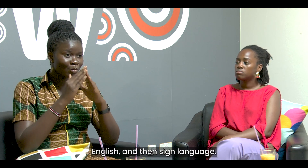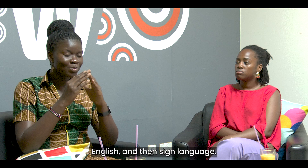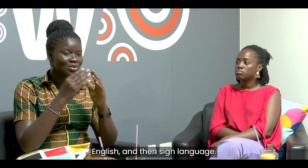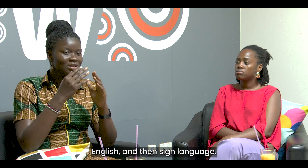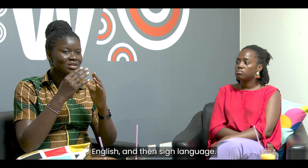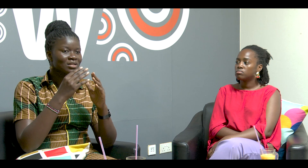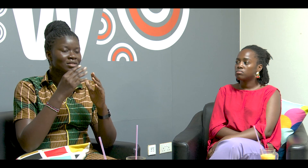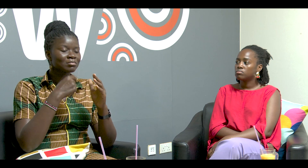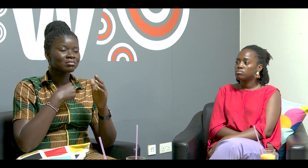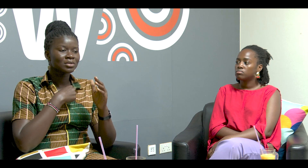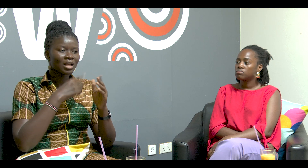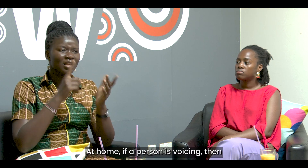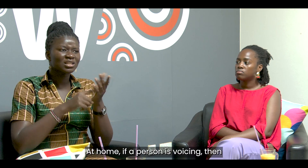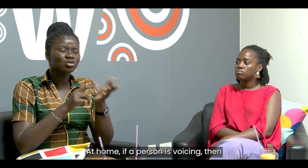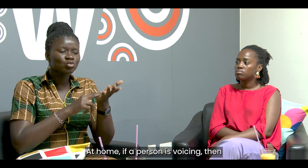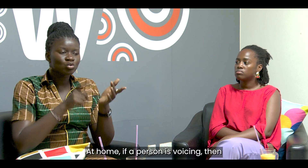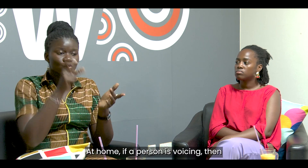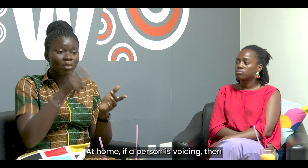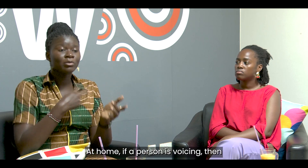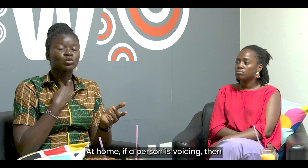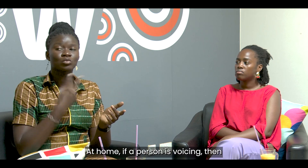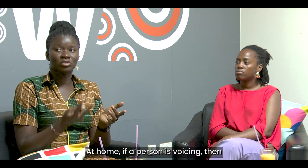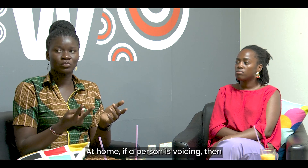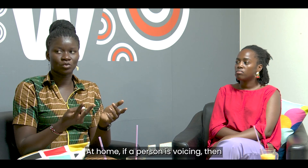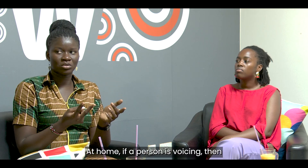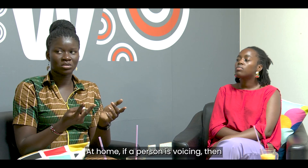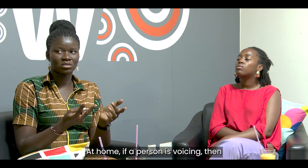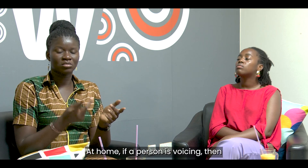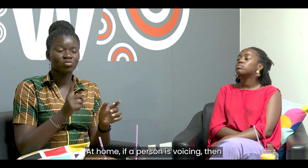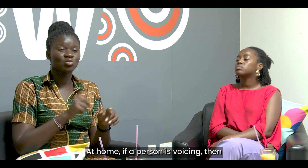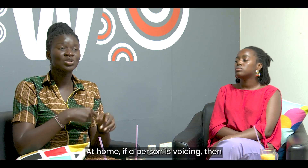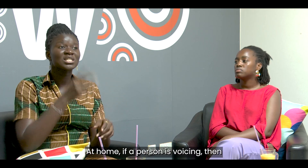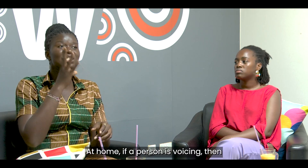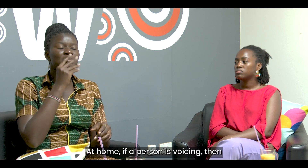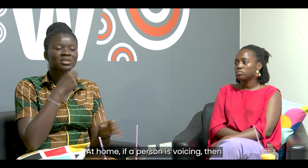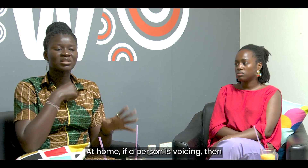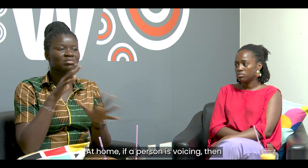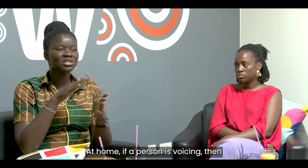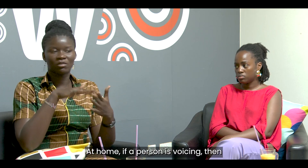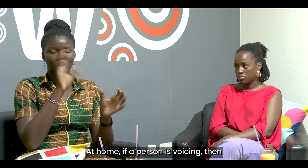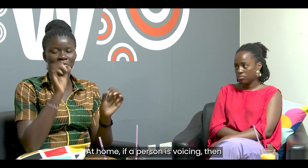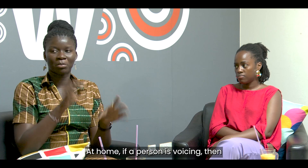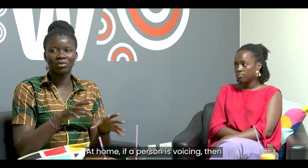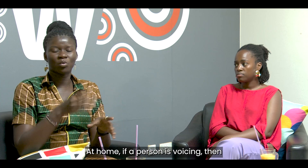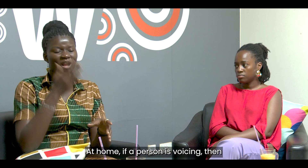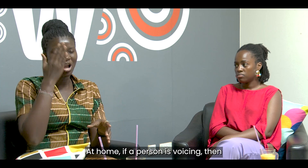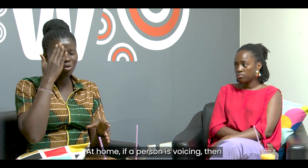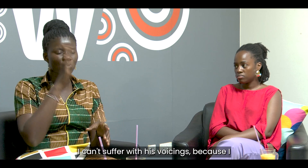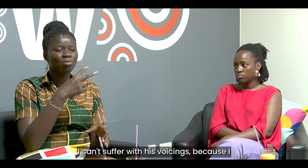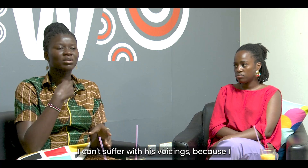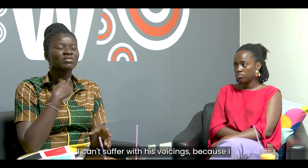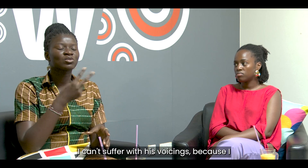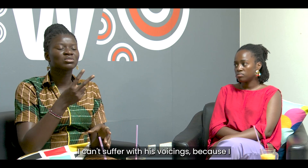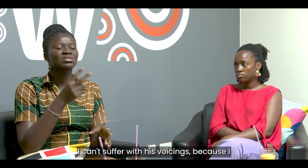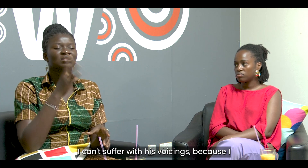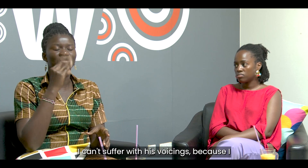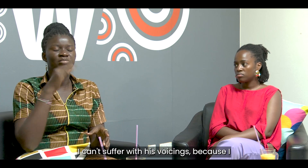language. At home, if a person is voicing, and then I can't suffer with his